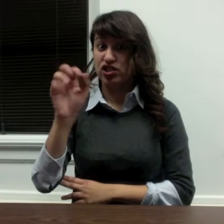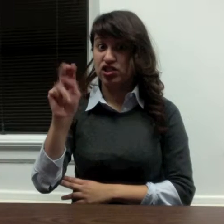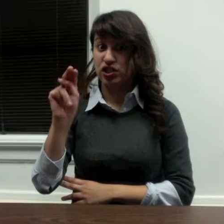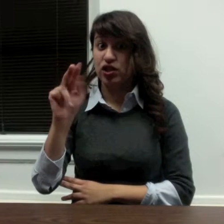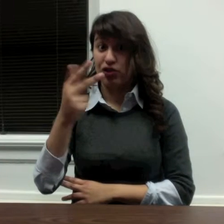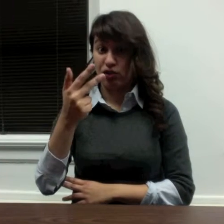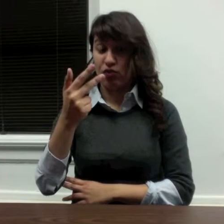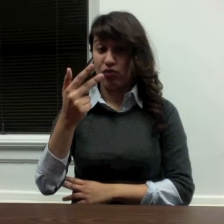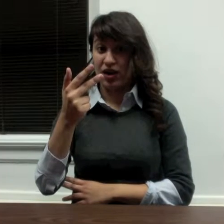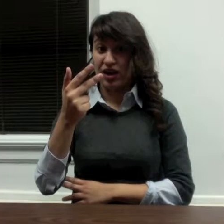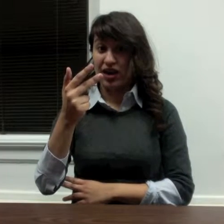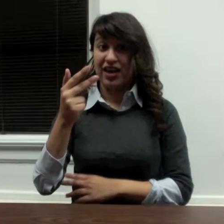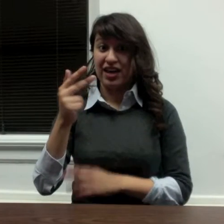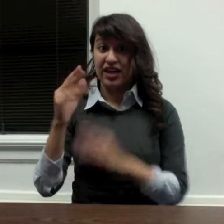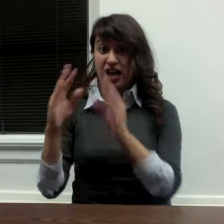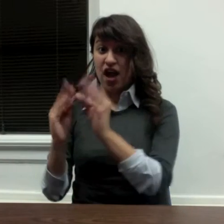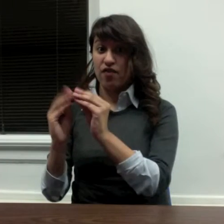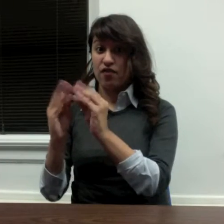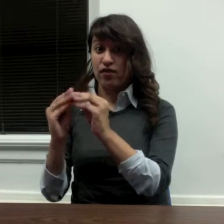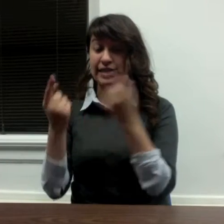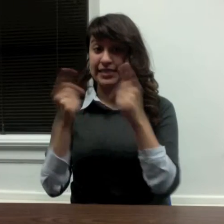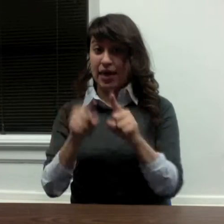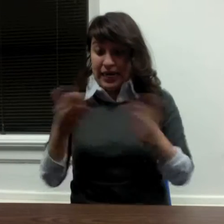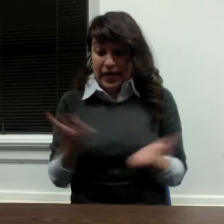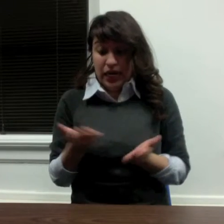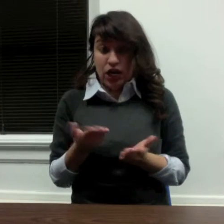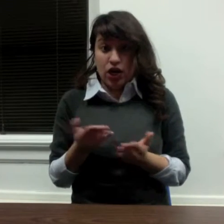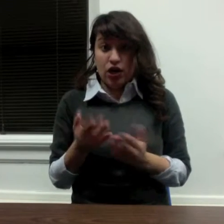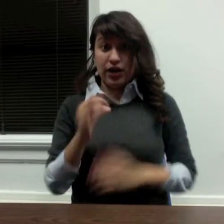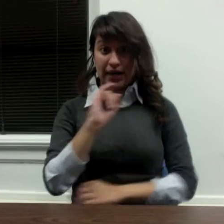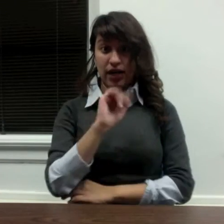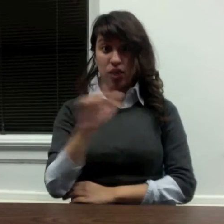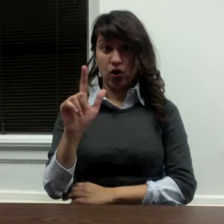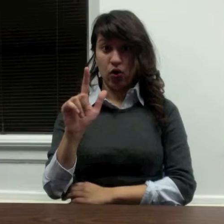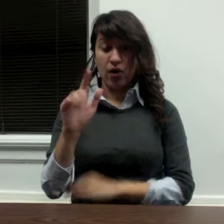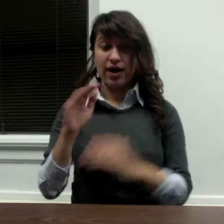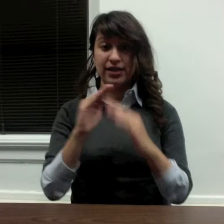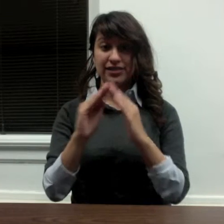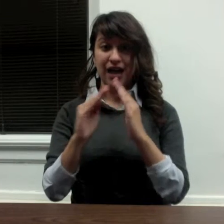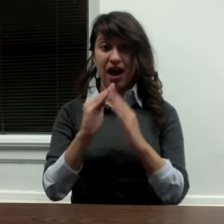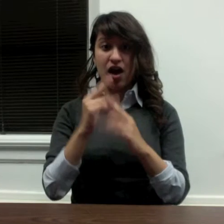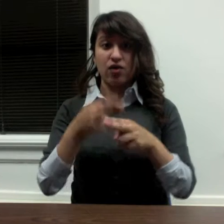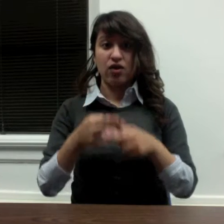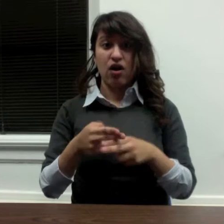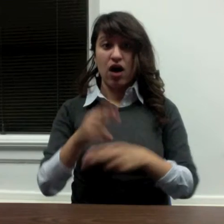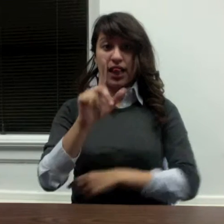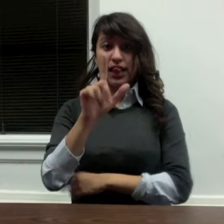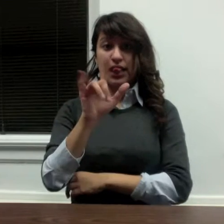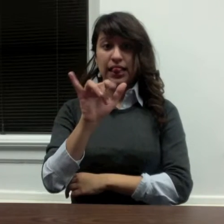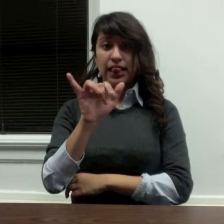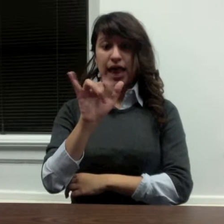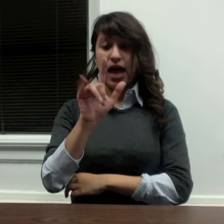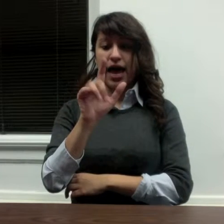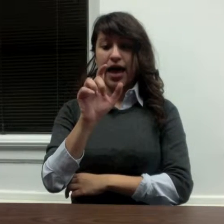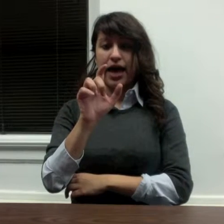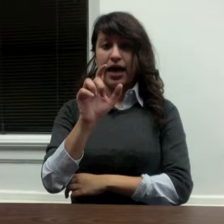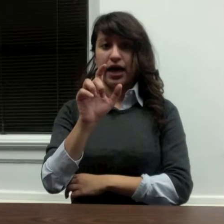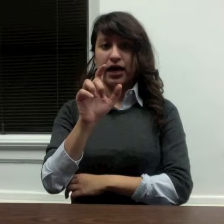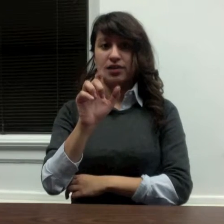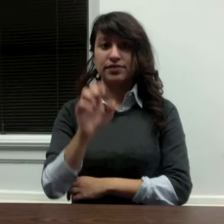in Illinois in a town called Lisle in July of this year,